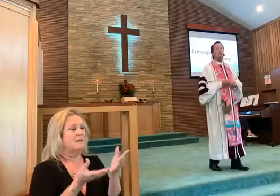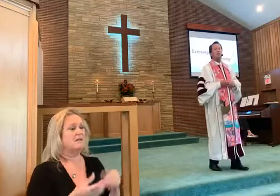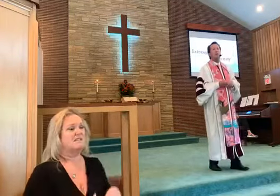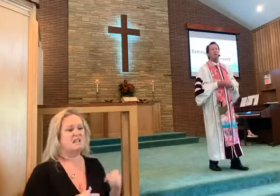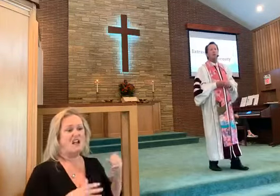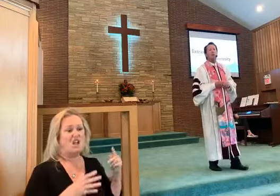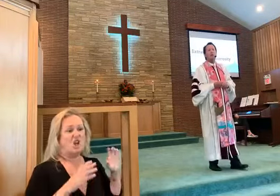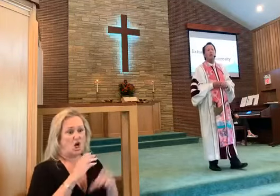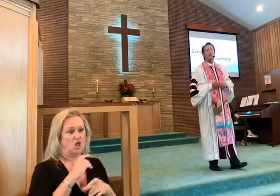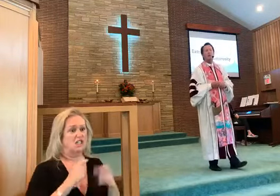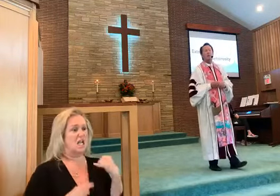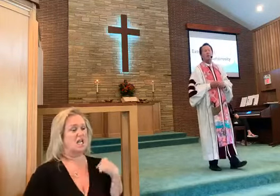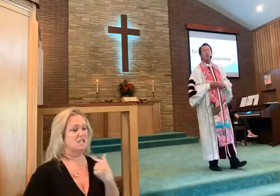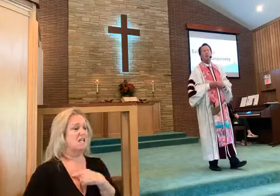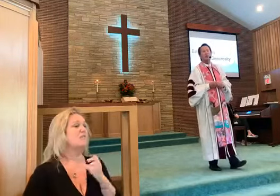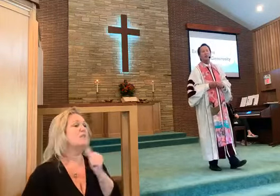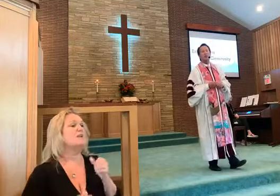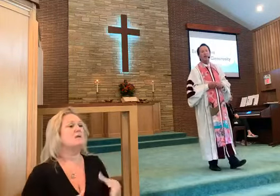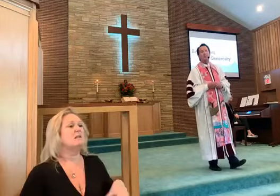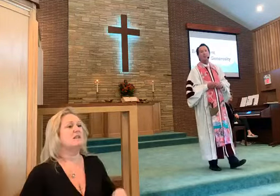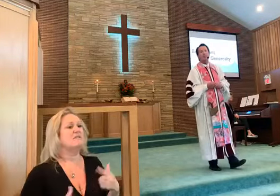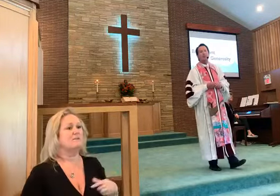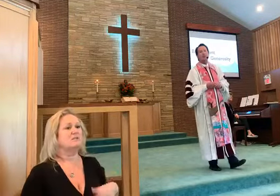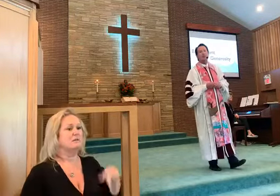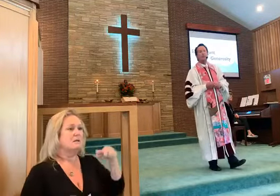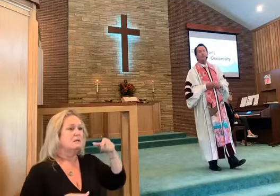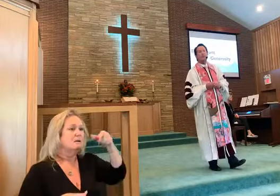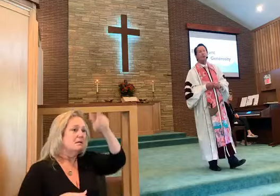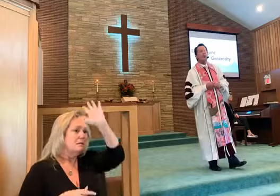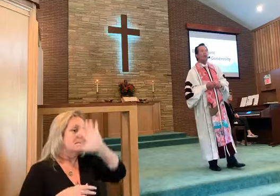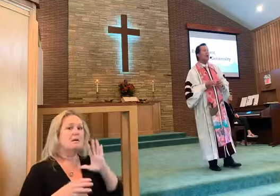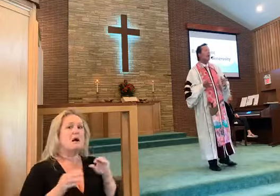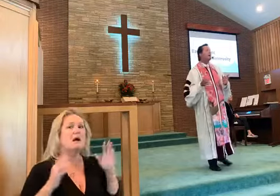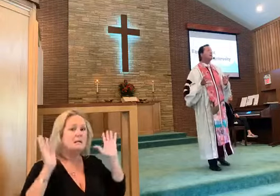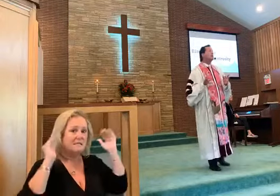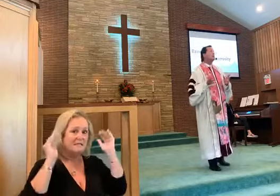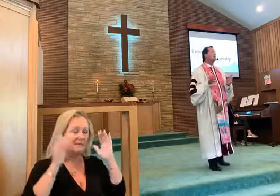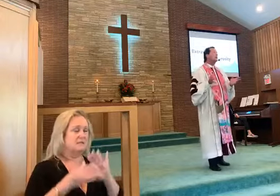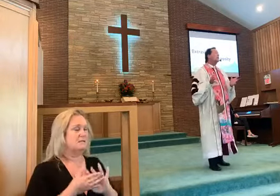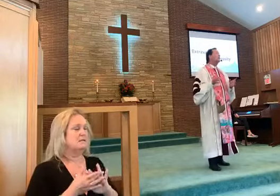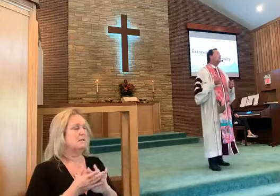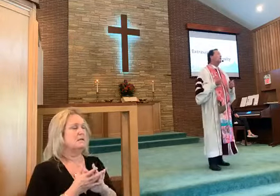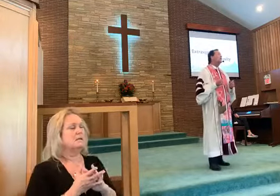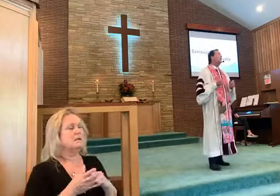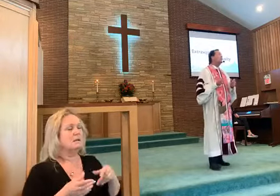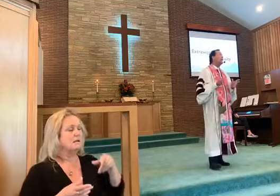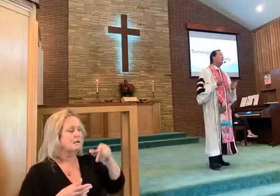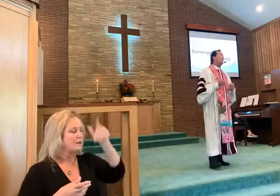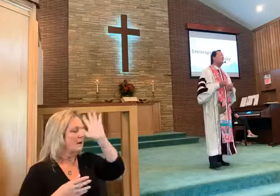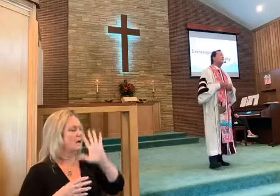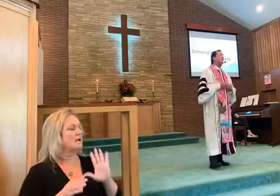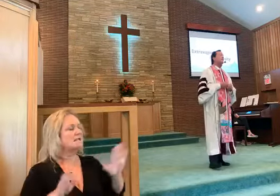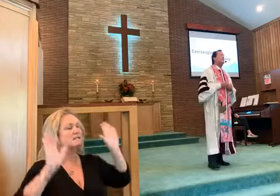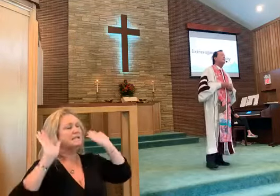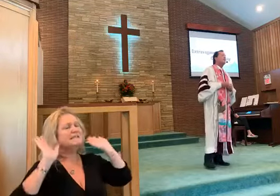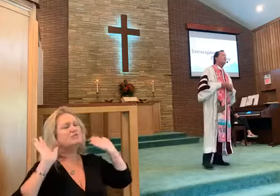us if we don't live up to God's expectations. God is a ridiculous,